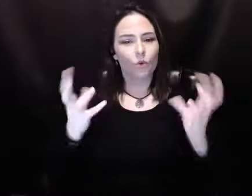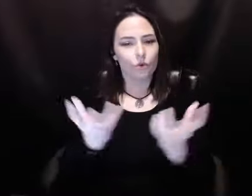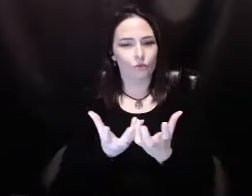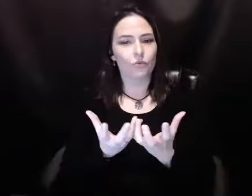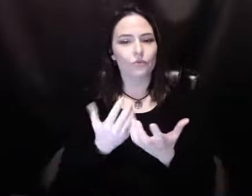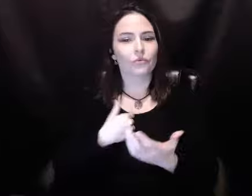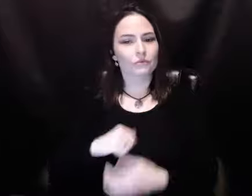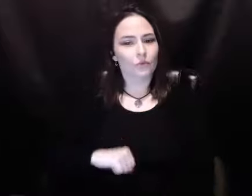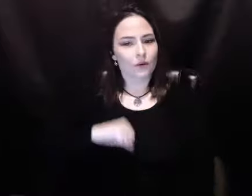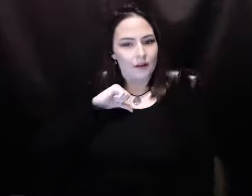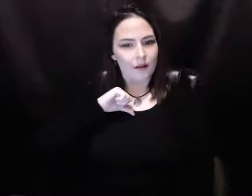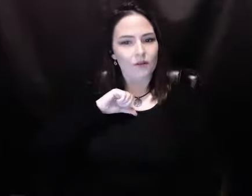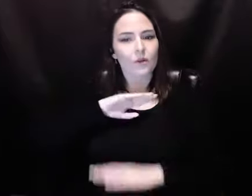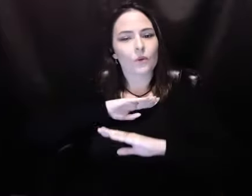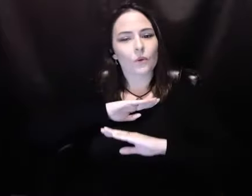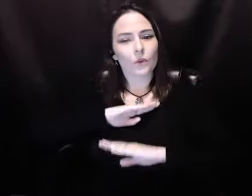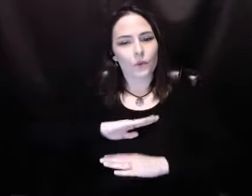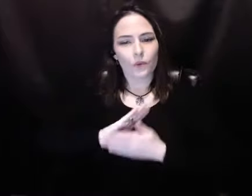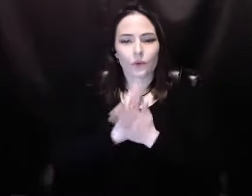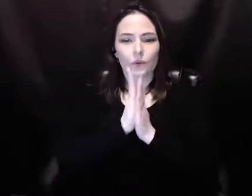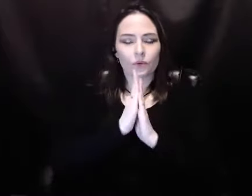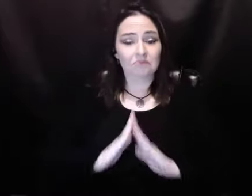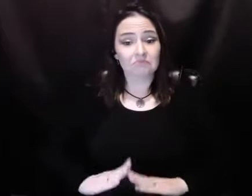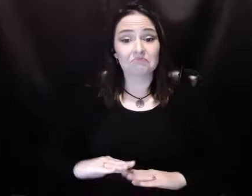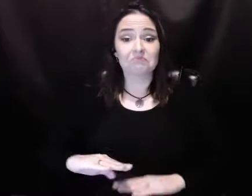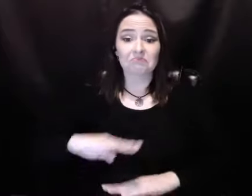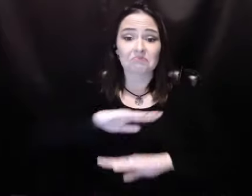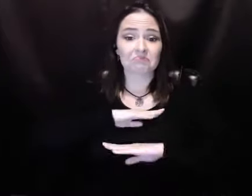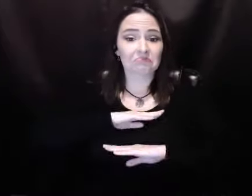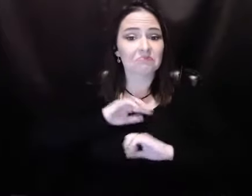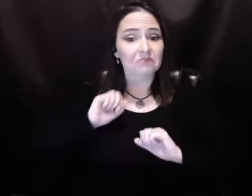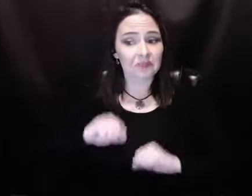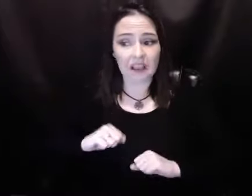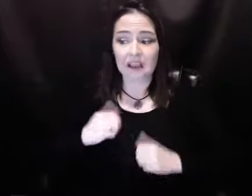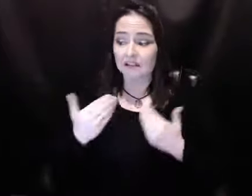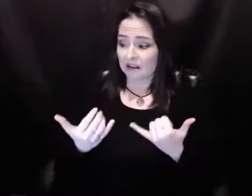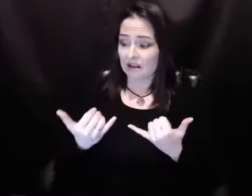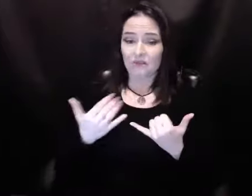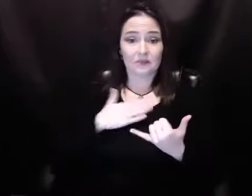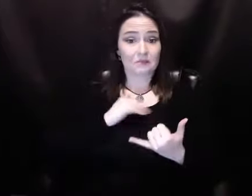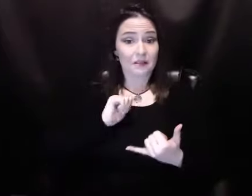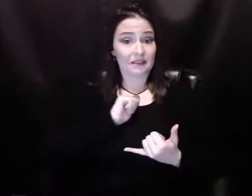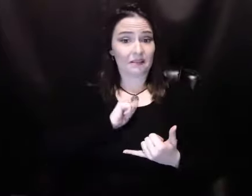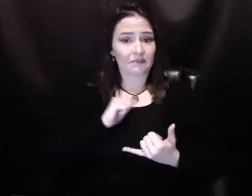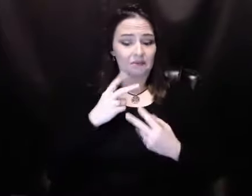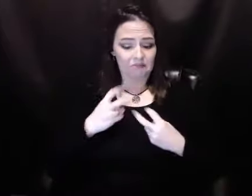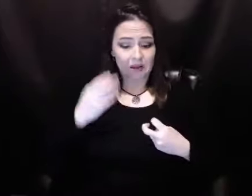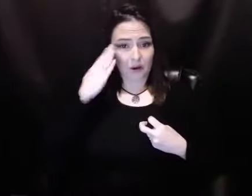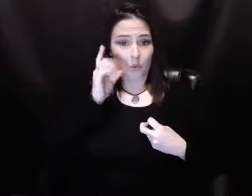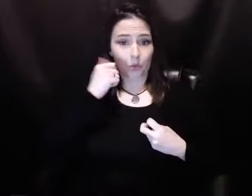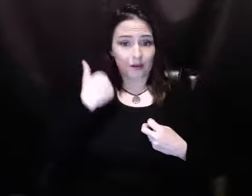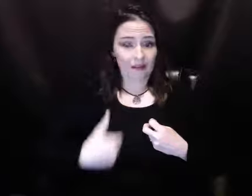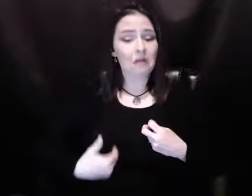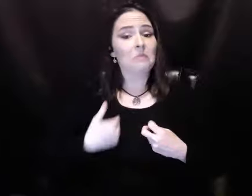It was as though, through the power of this step, I had found a way to turn my upside-down personality right side